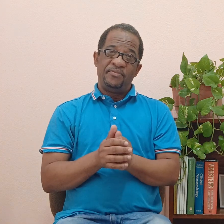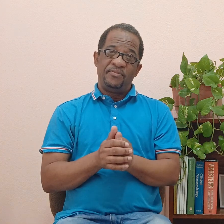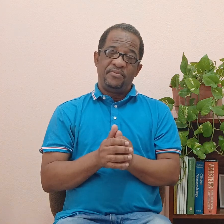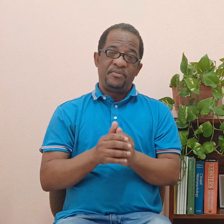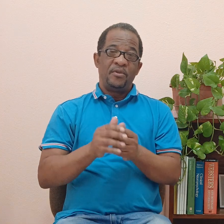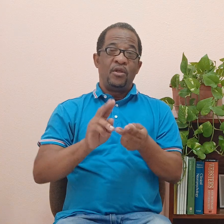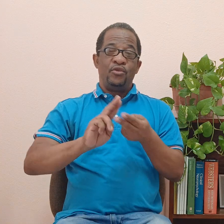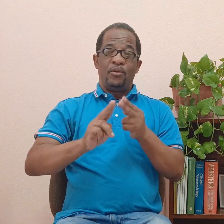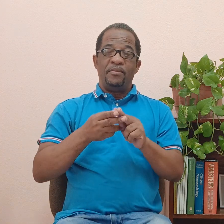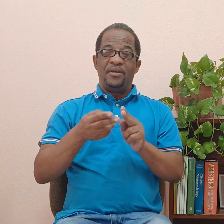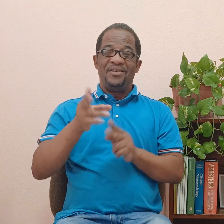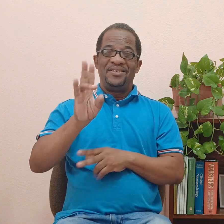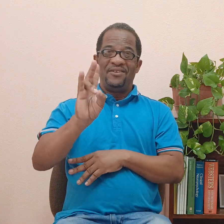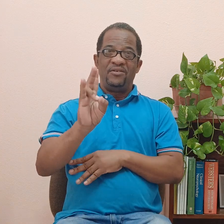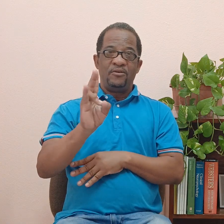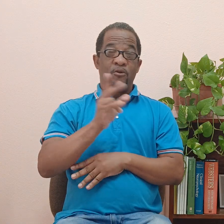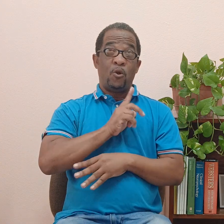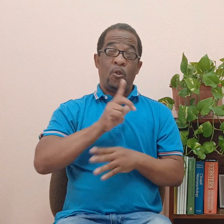7. The Lord of